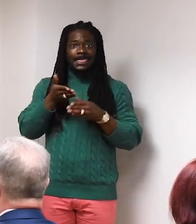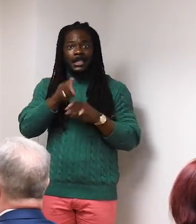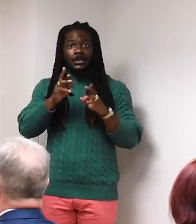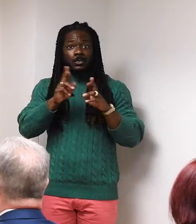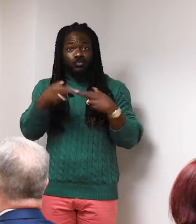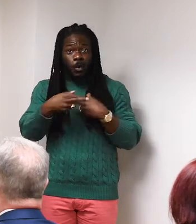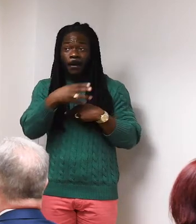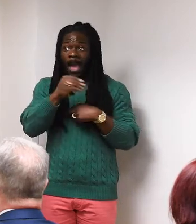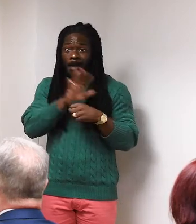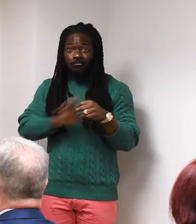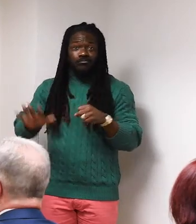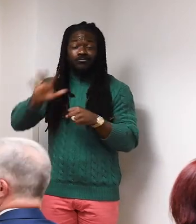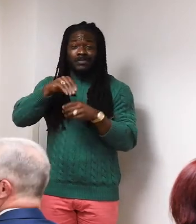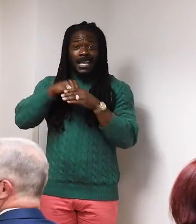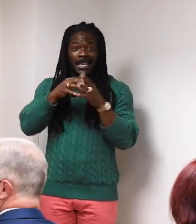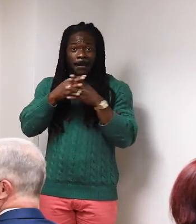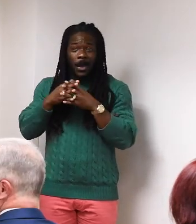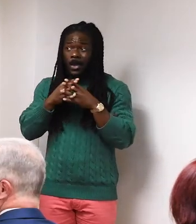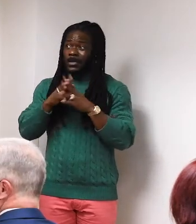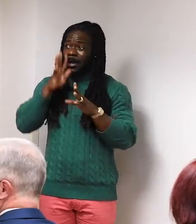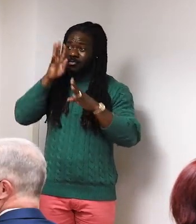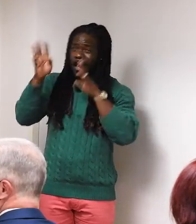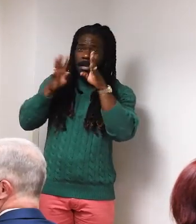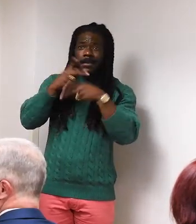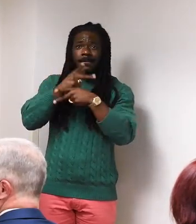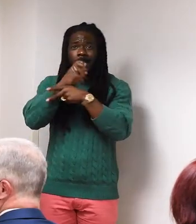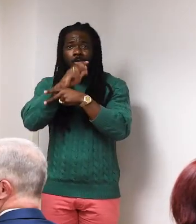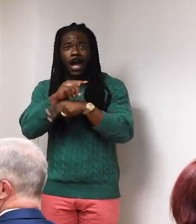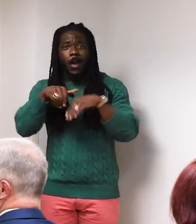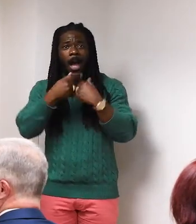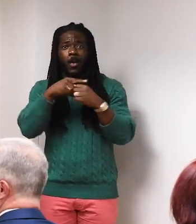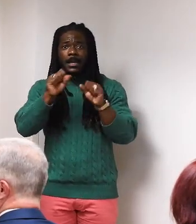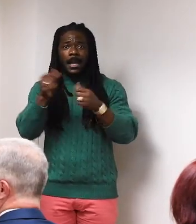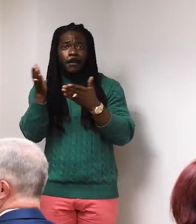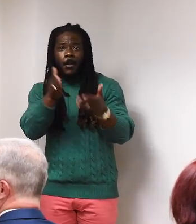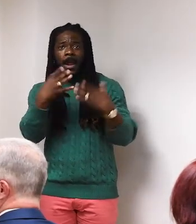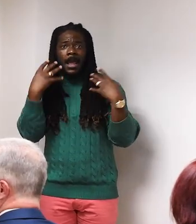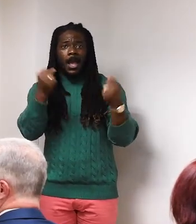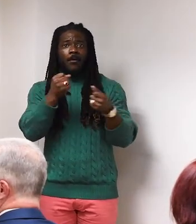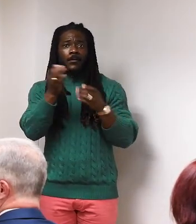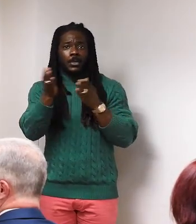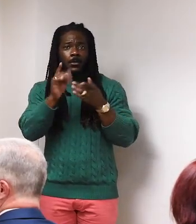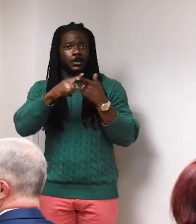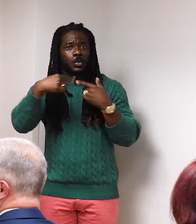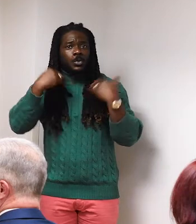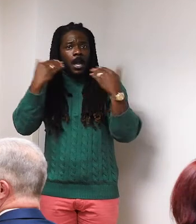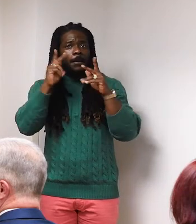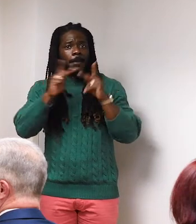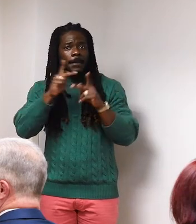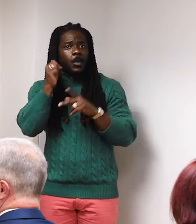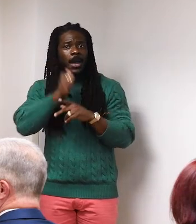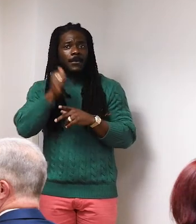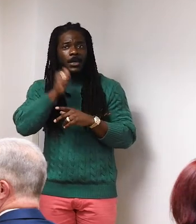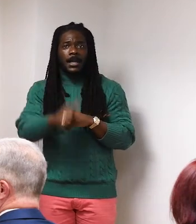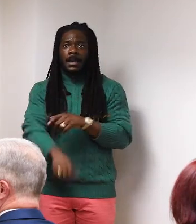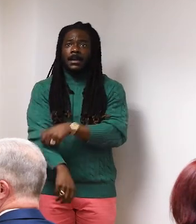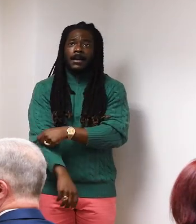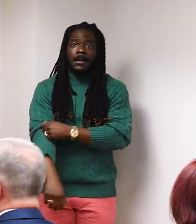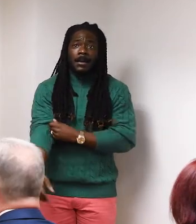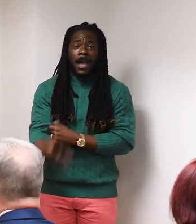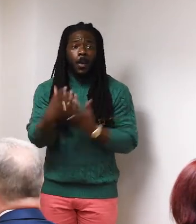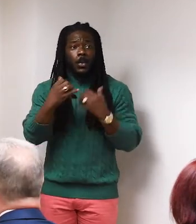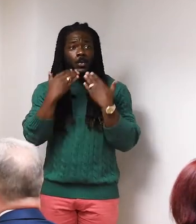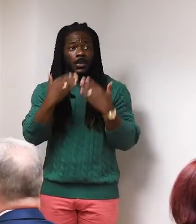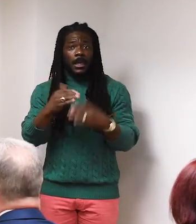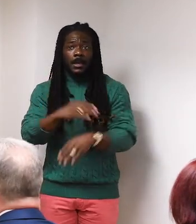who are creatively figuring out how we can bring health services to our young people every single day. And I want to